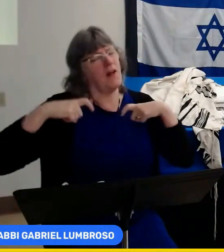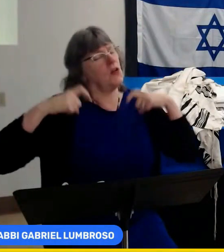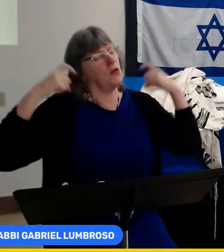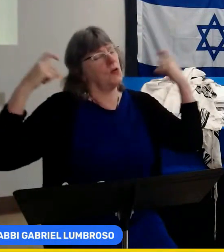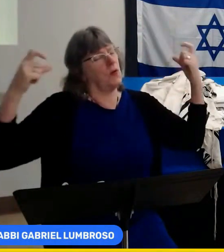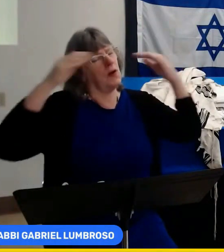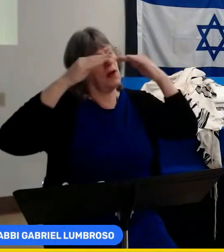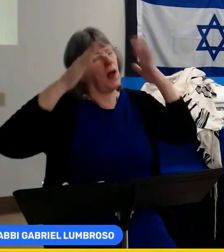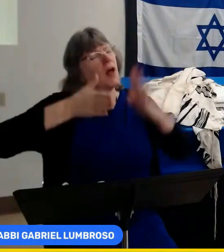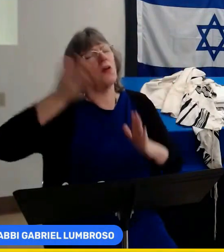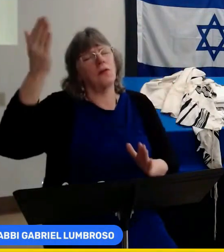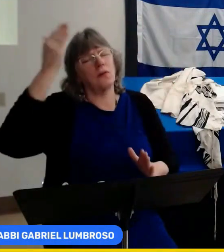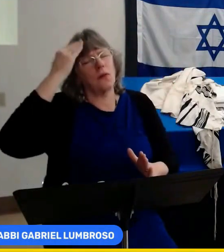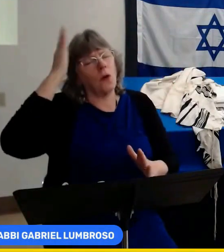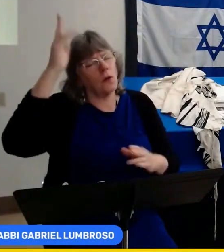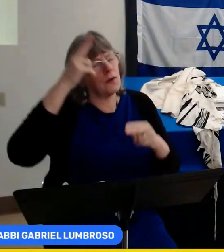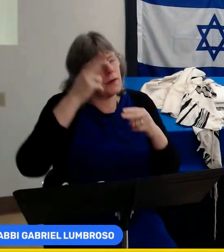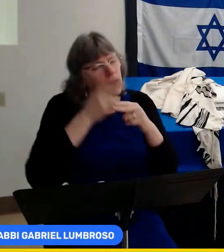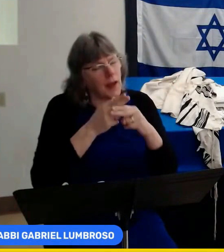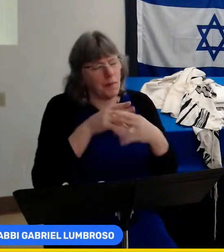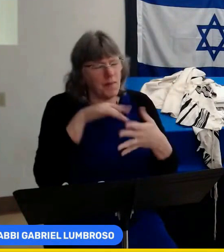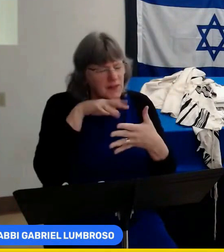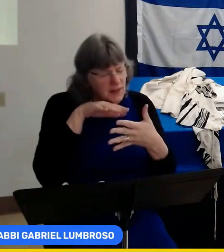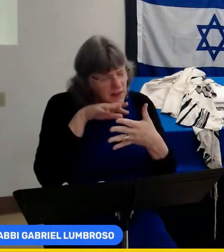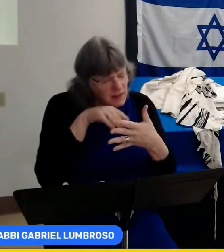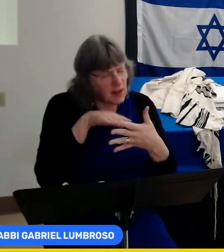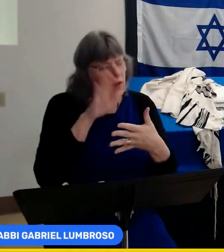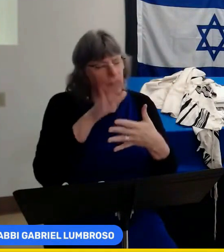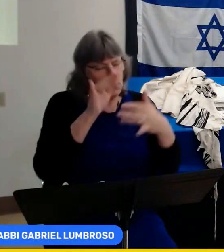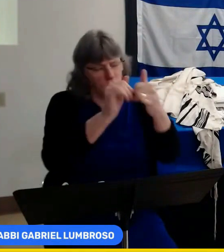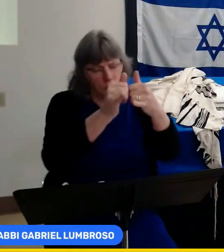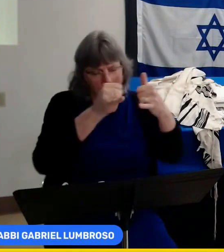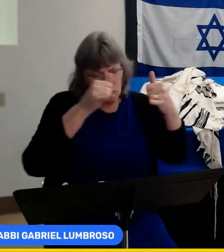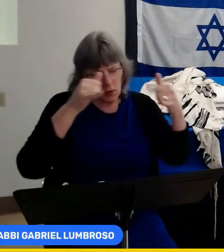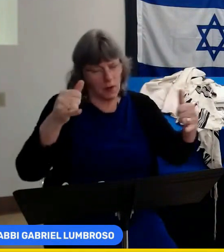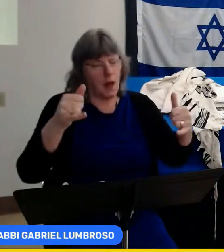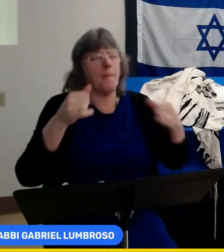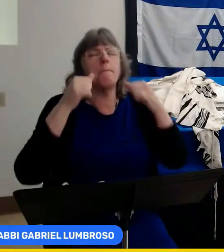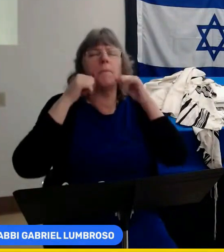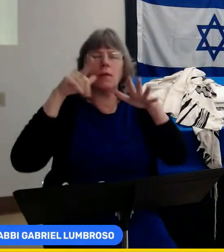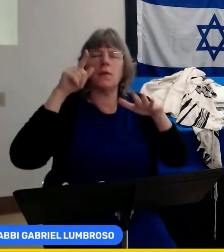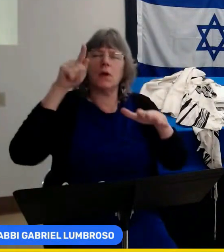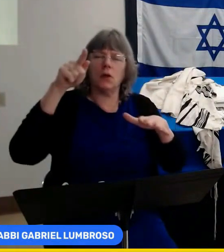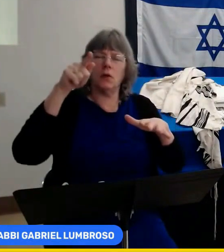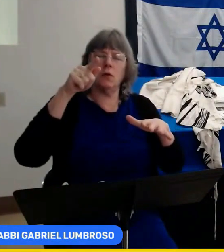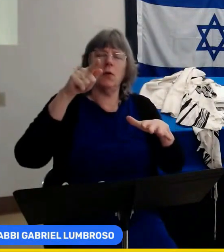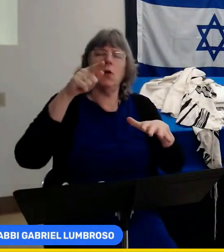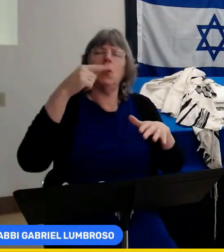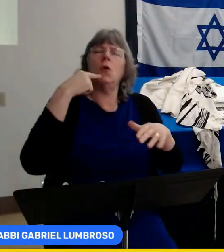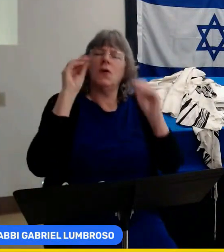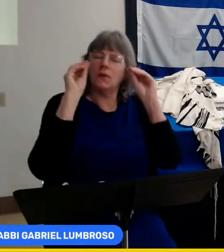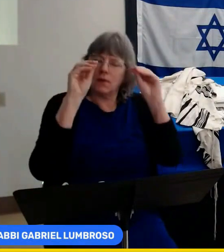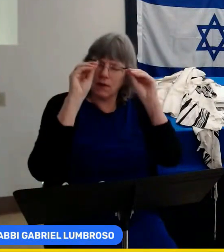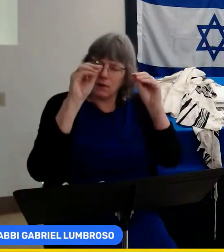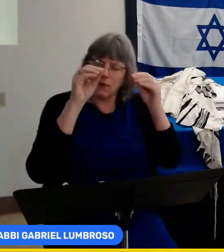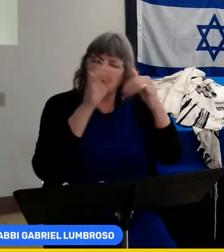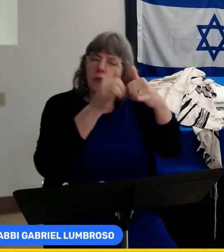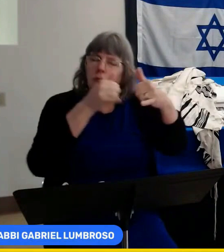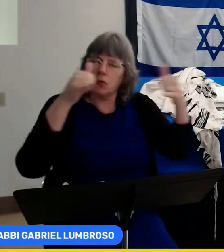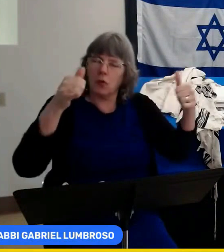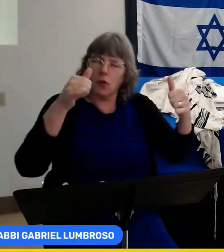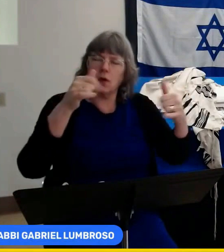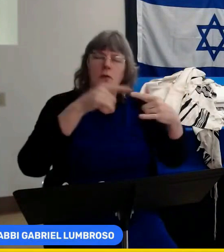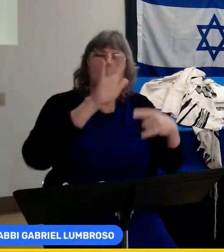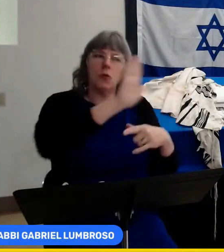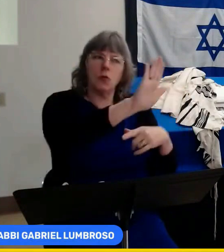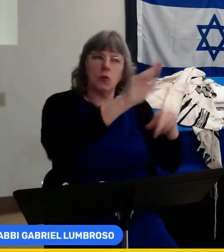Israel, know your name and study your Torah for its own sake. Blessed are you, O Lord, who teaches Torah to